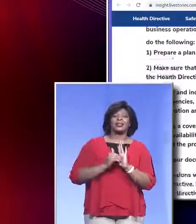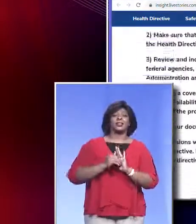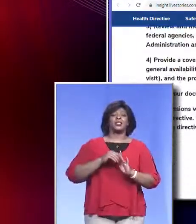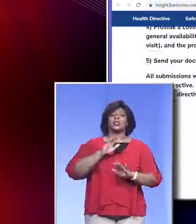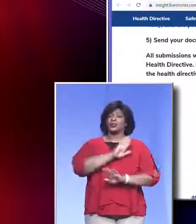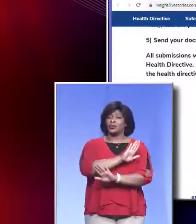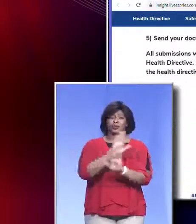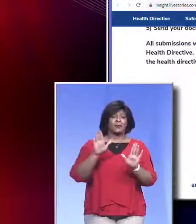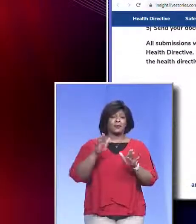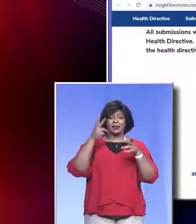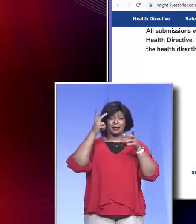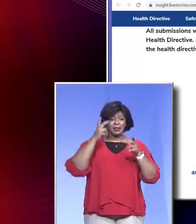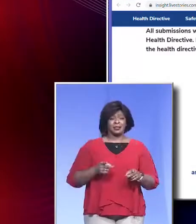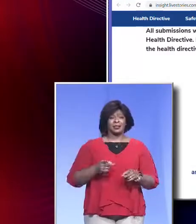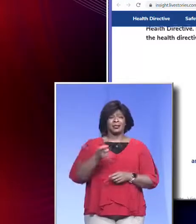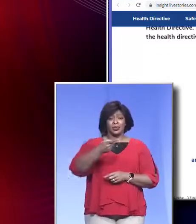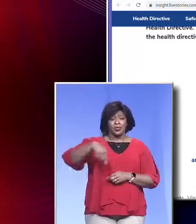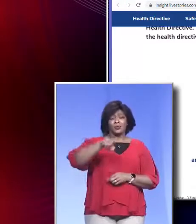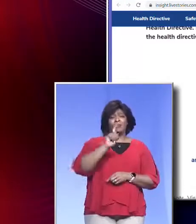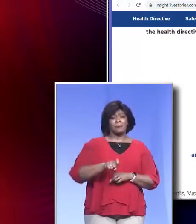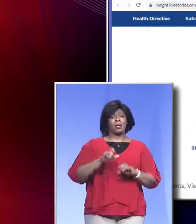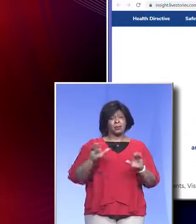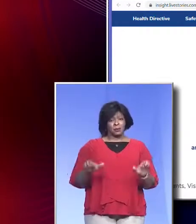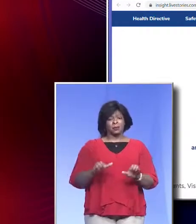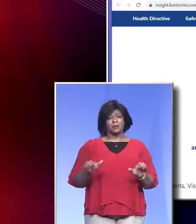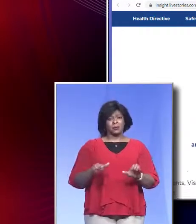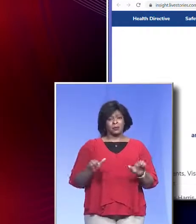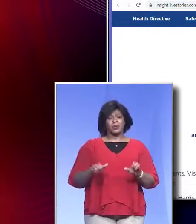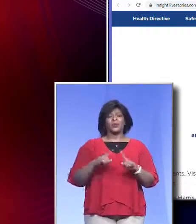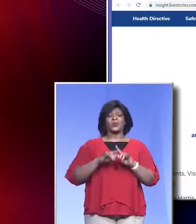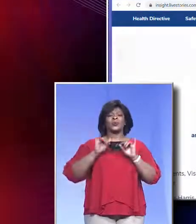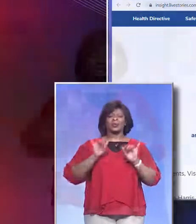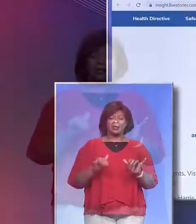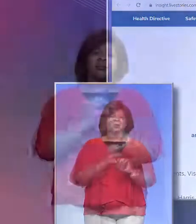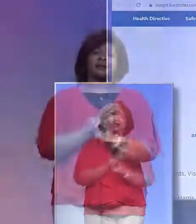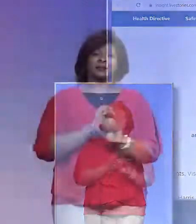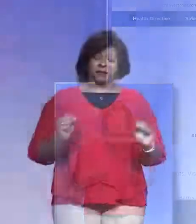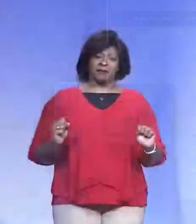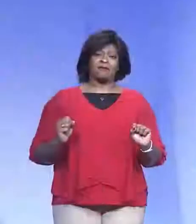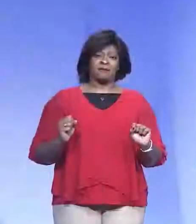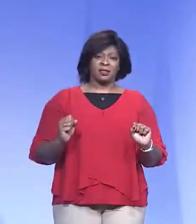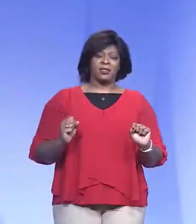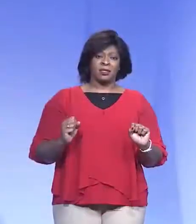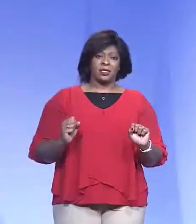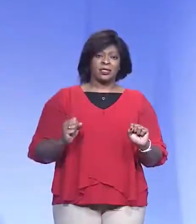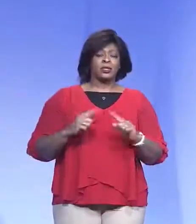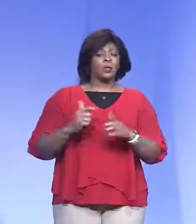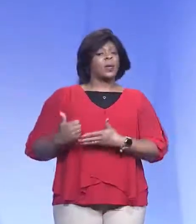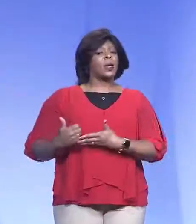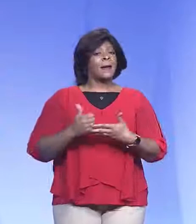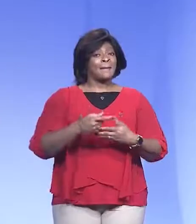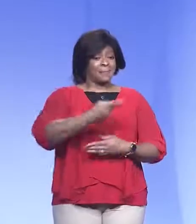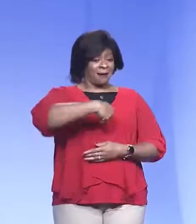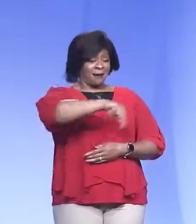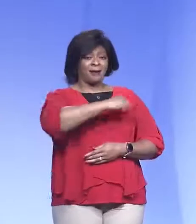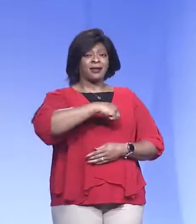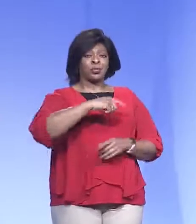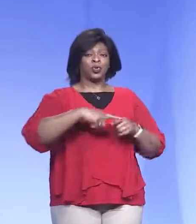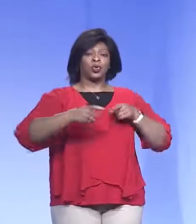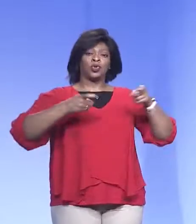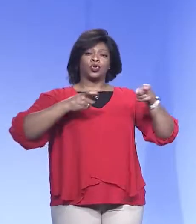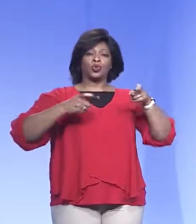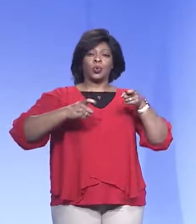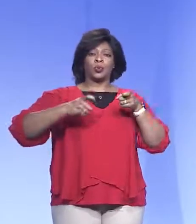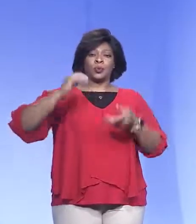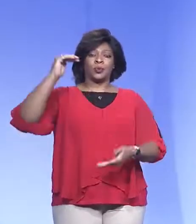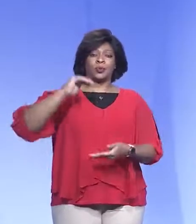to you, the things you must do to stay safe and to help us in controlling